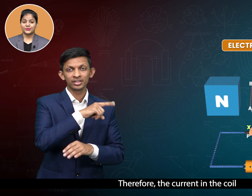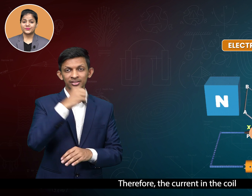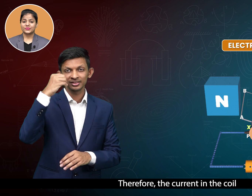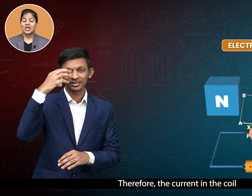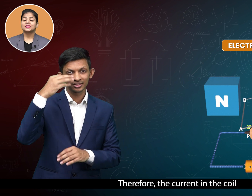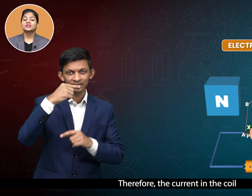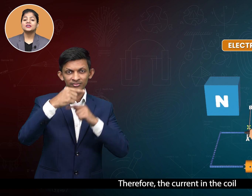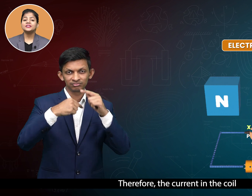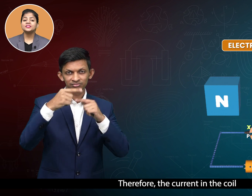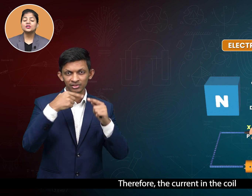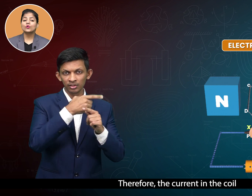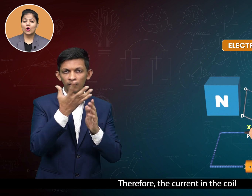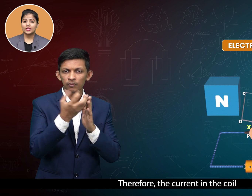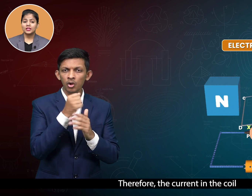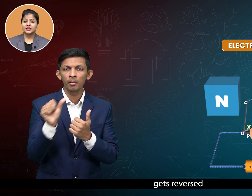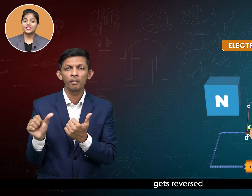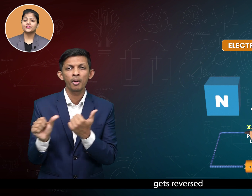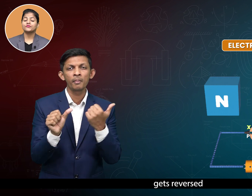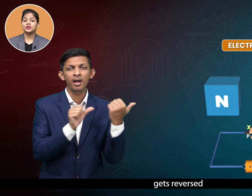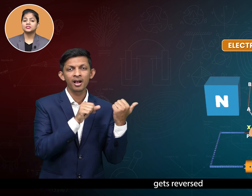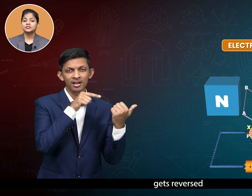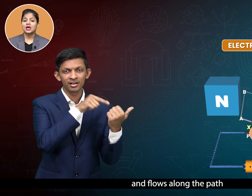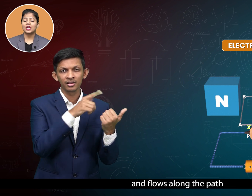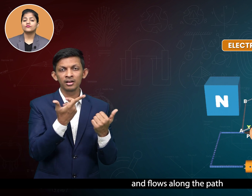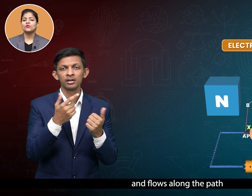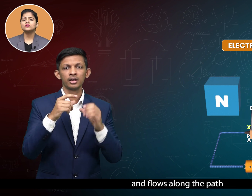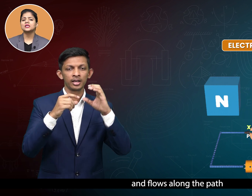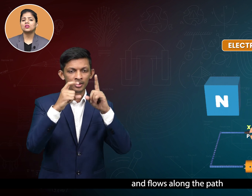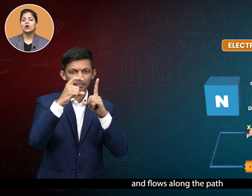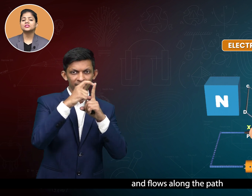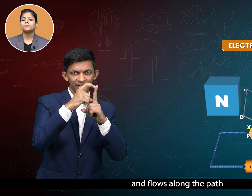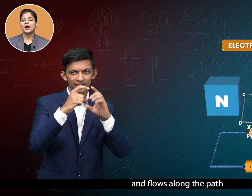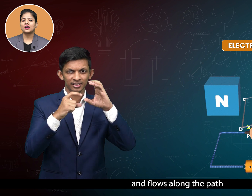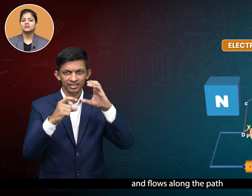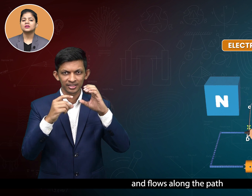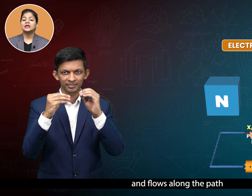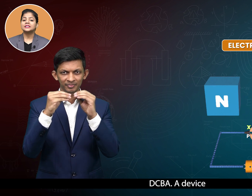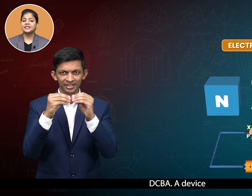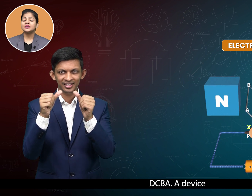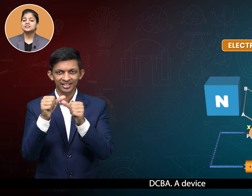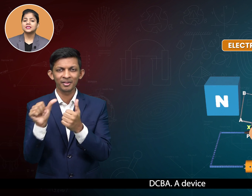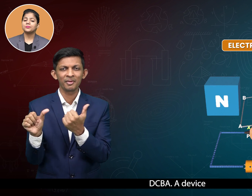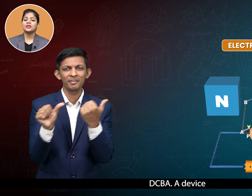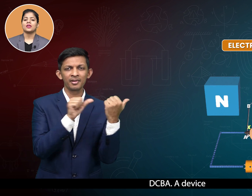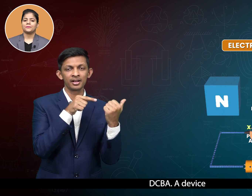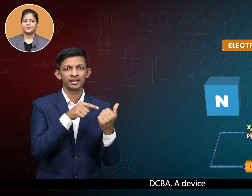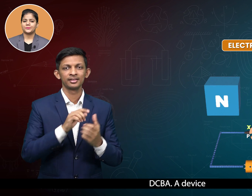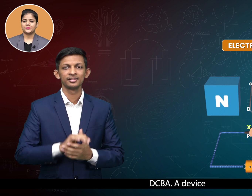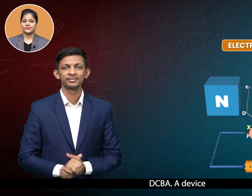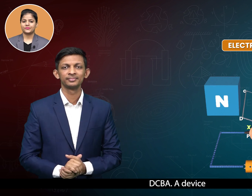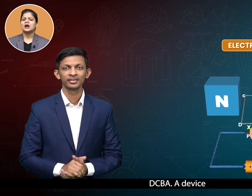Therefore, the current in the coil gets reversed and flows along the path